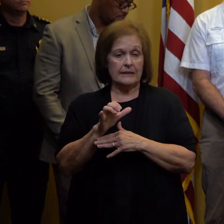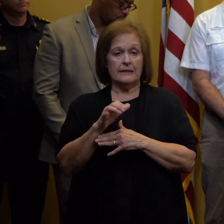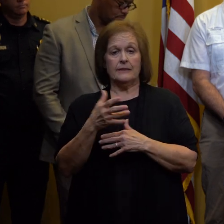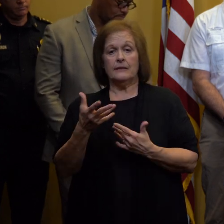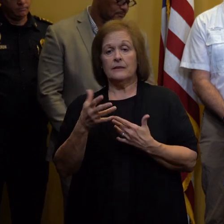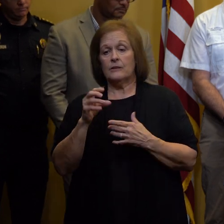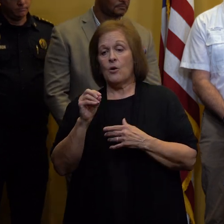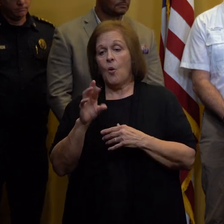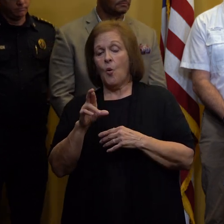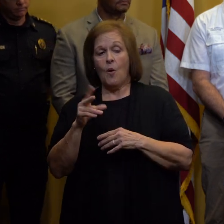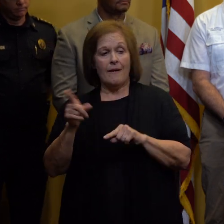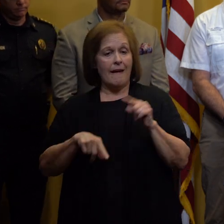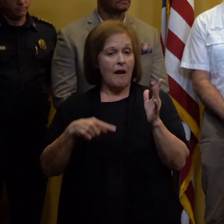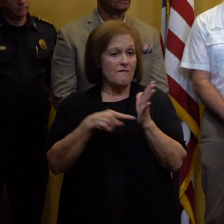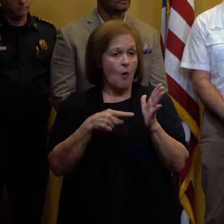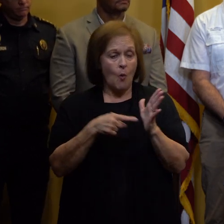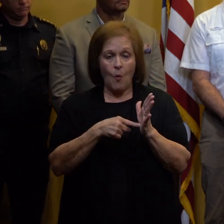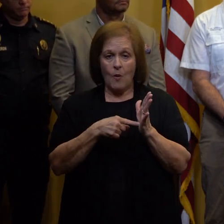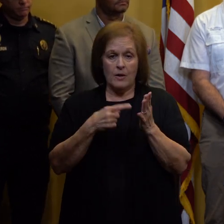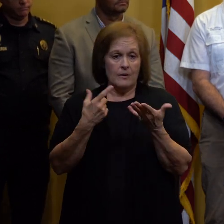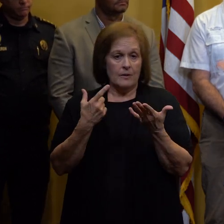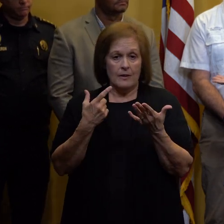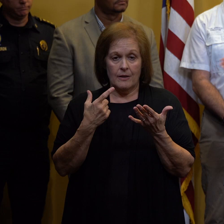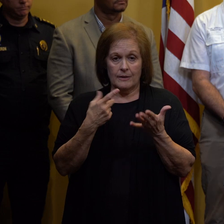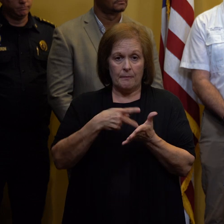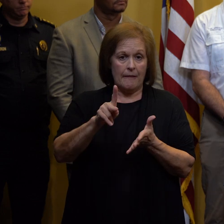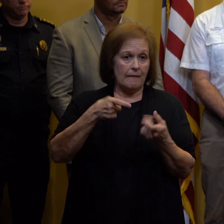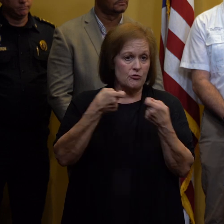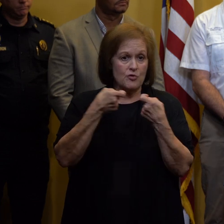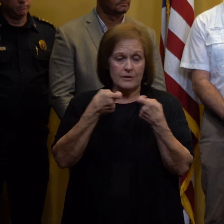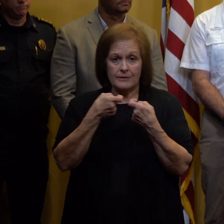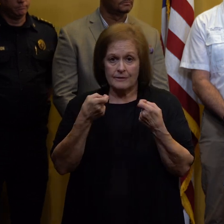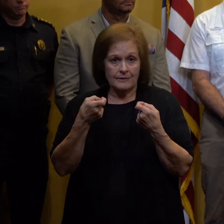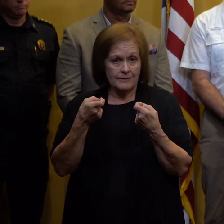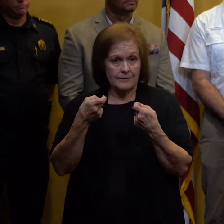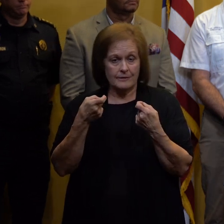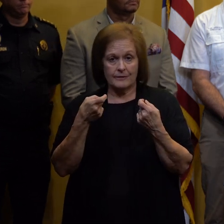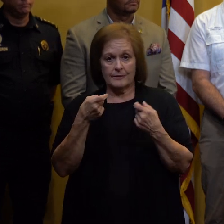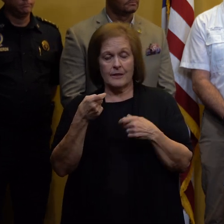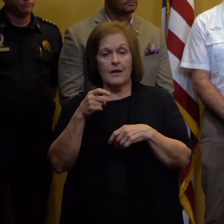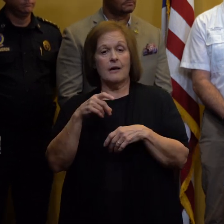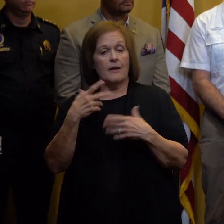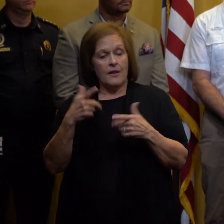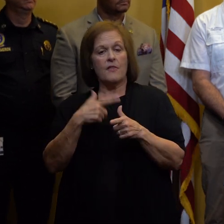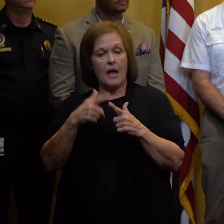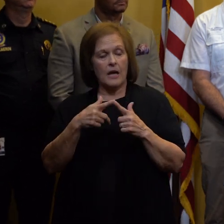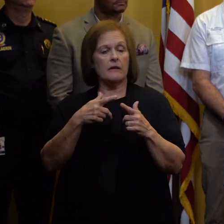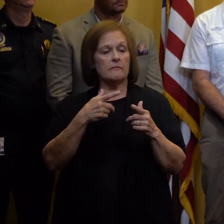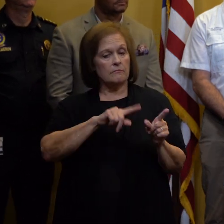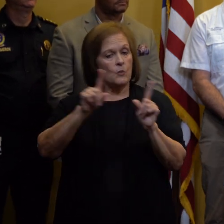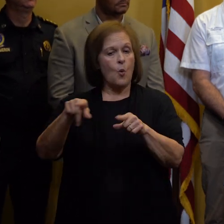or can't afford to run it 24/7, to utilize the cooling centers, and encourage your friends and family to do the